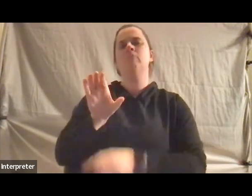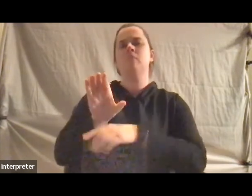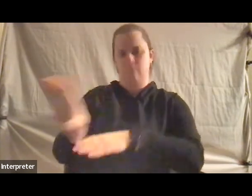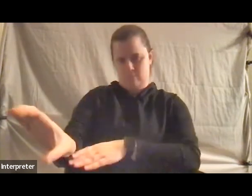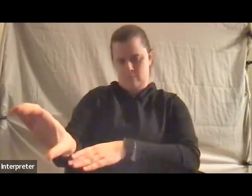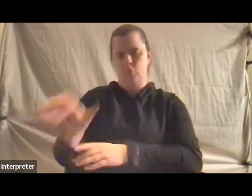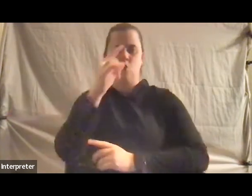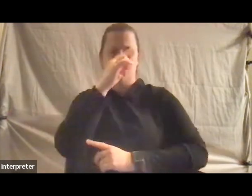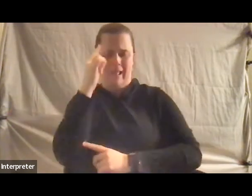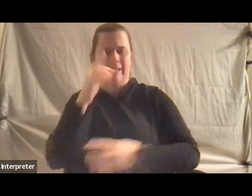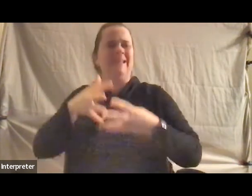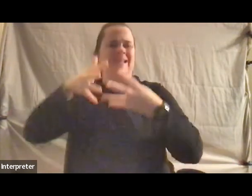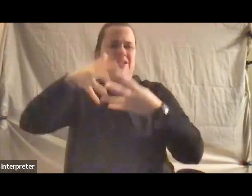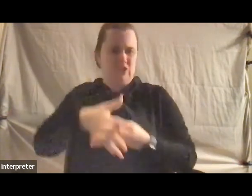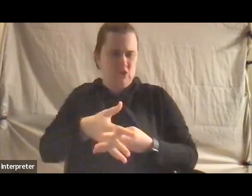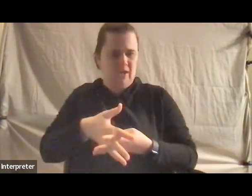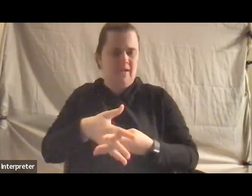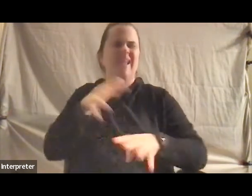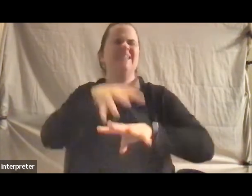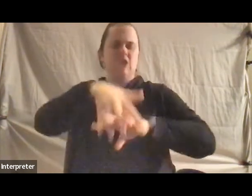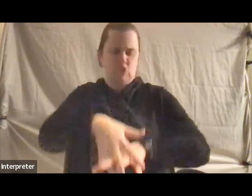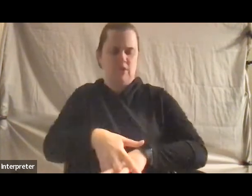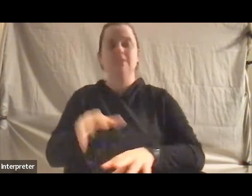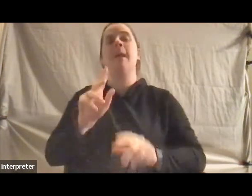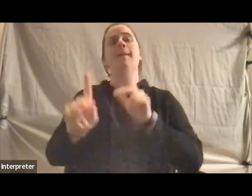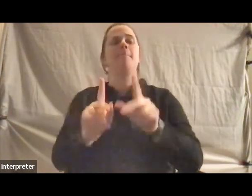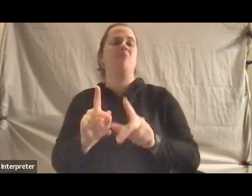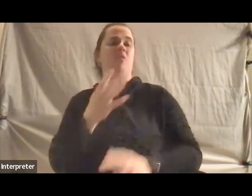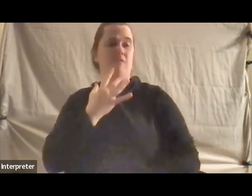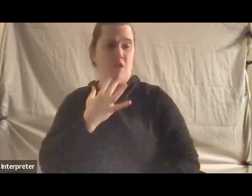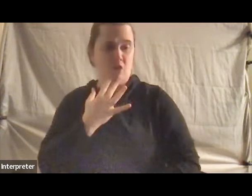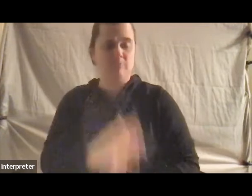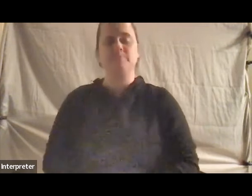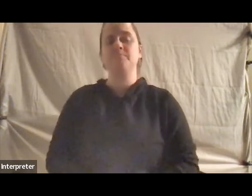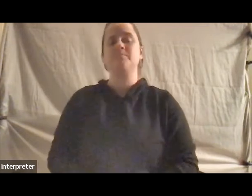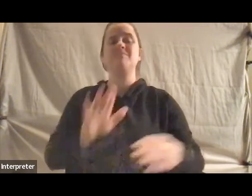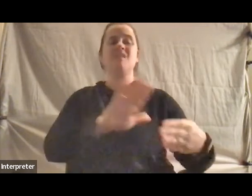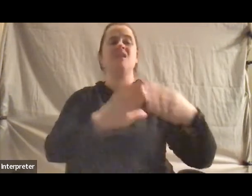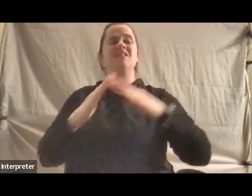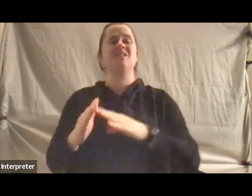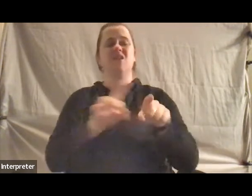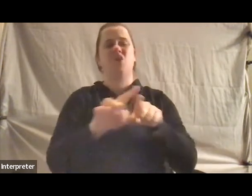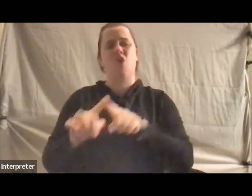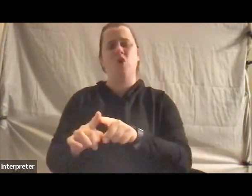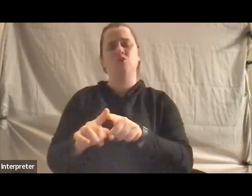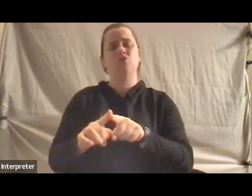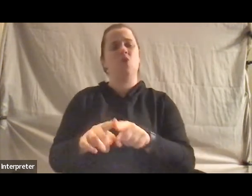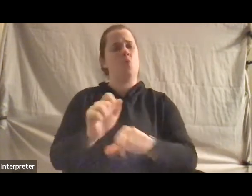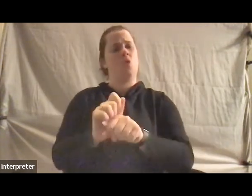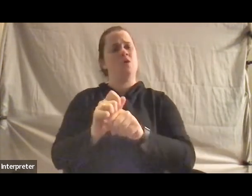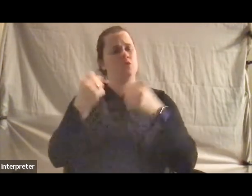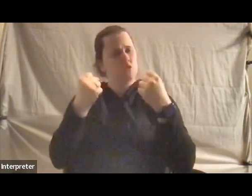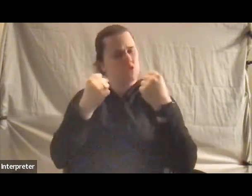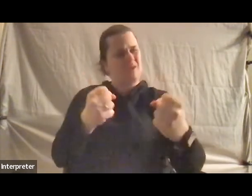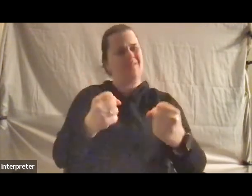of color owned businesses and organizations. The city has also worked to strengthen and diversify